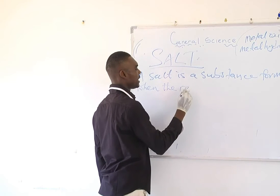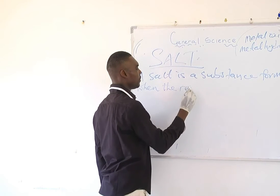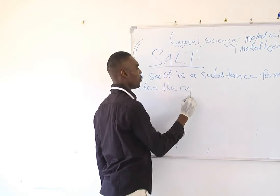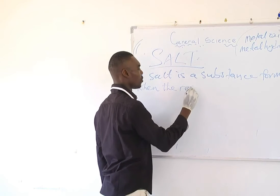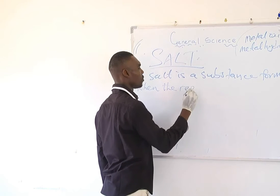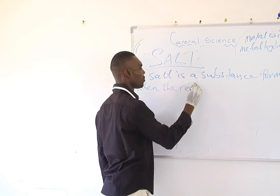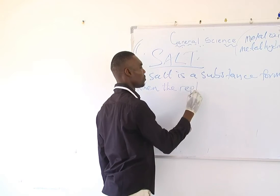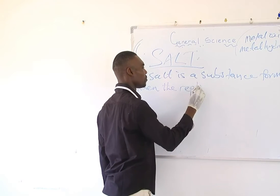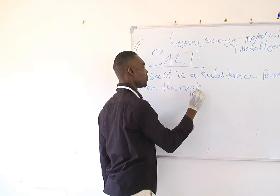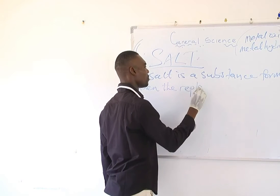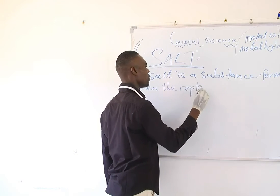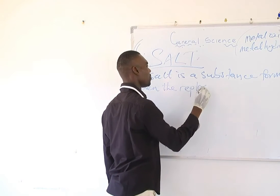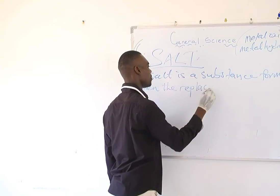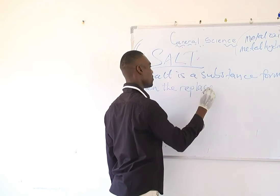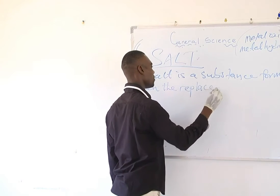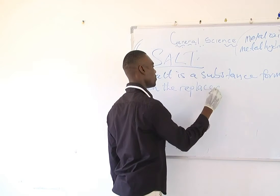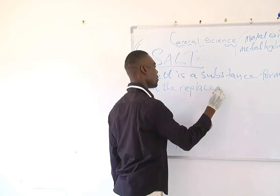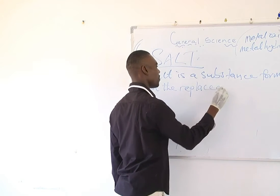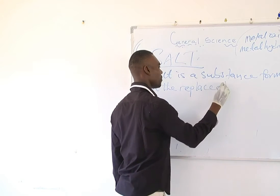replaceable